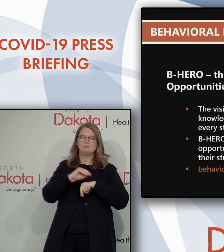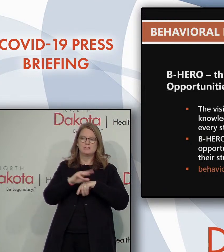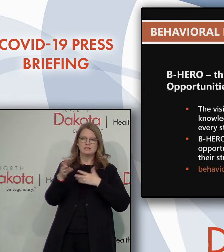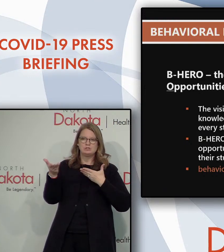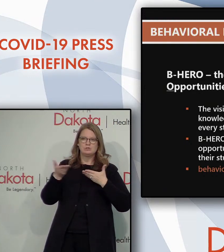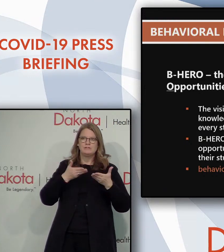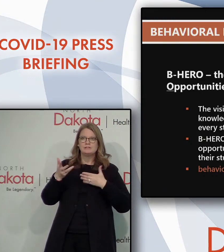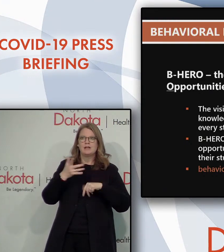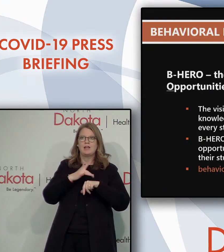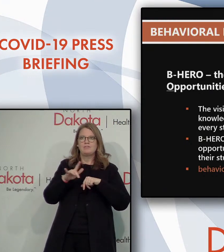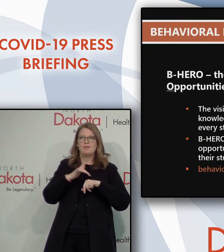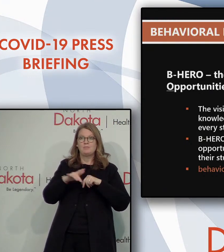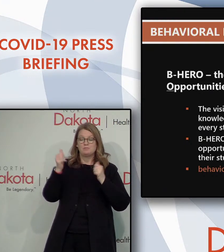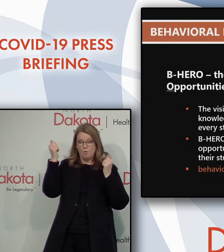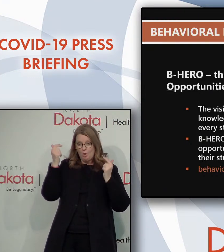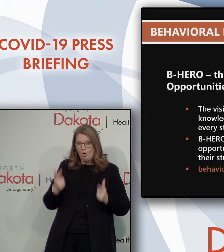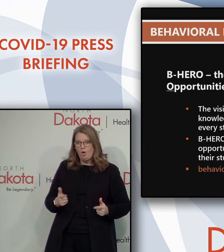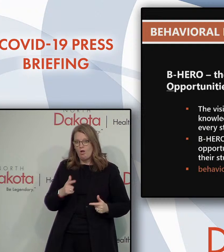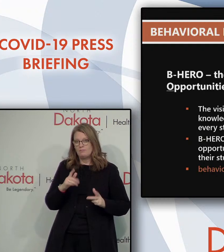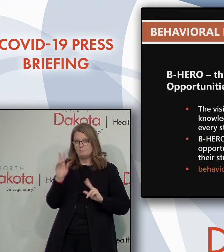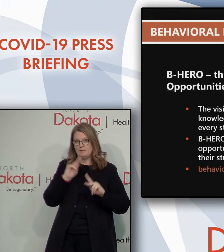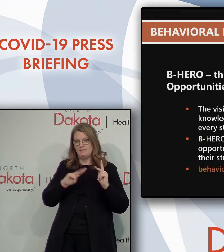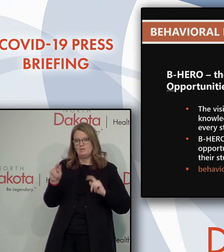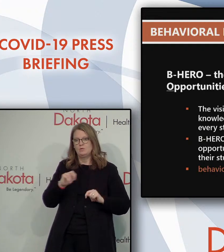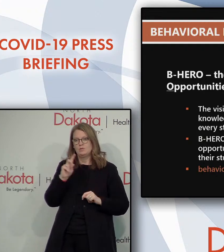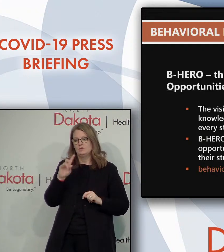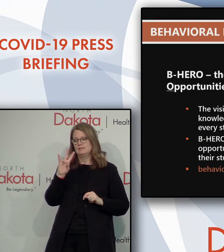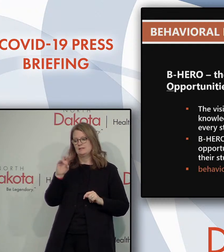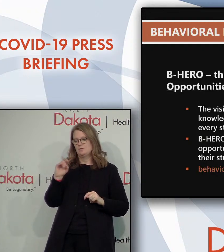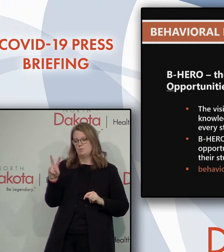services available to all North Dakotans at